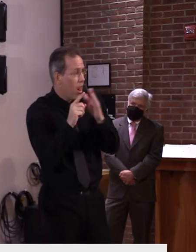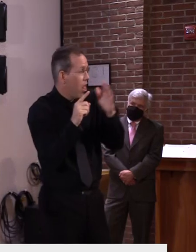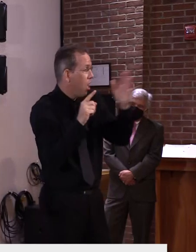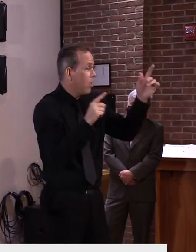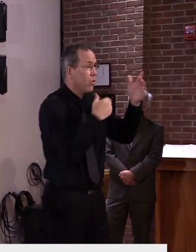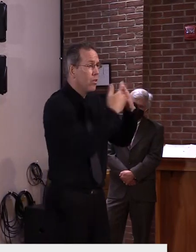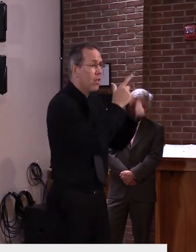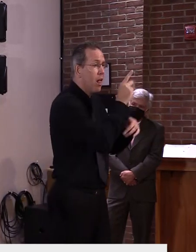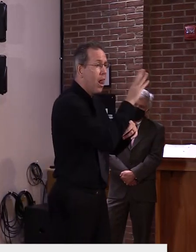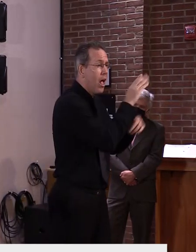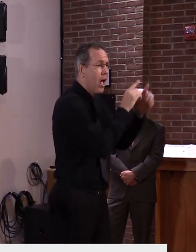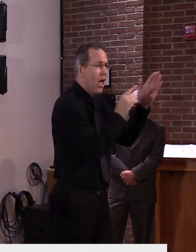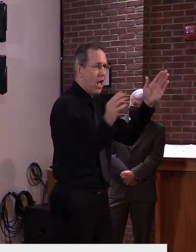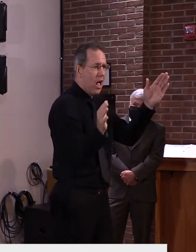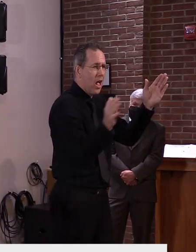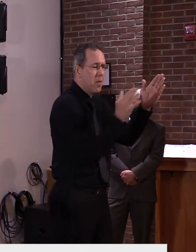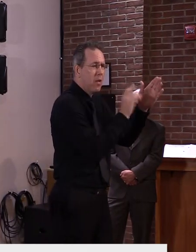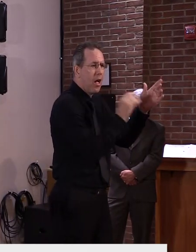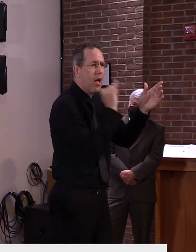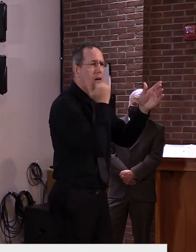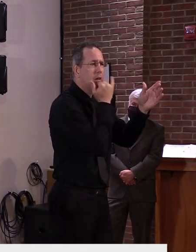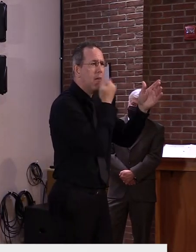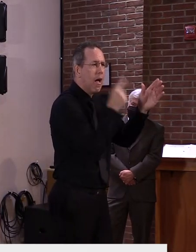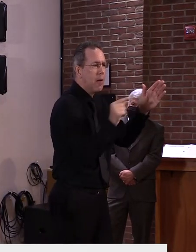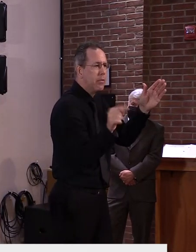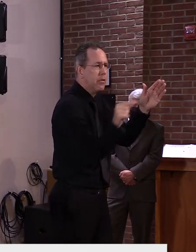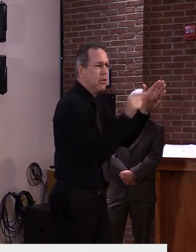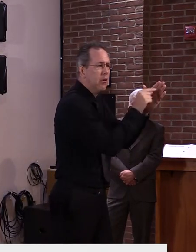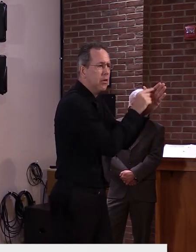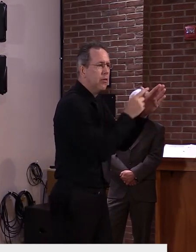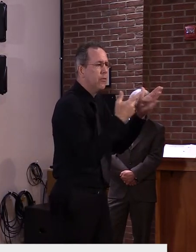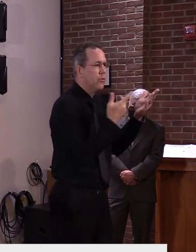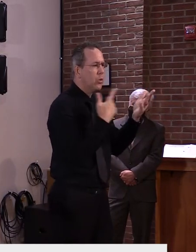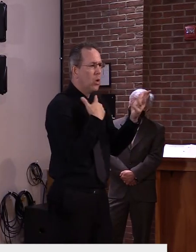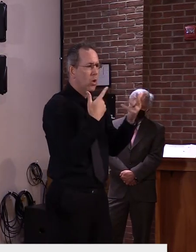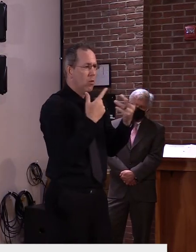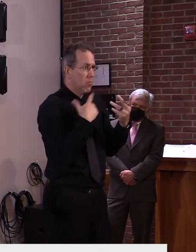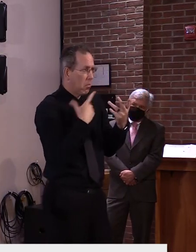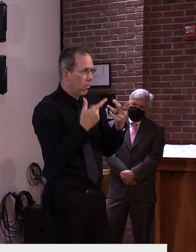if a test doesn't perform as well as you might have anticipated, then